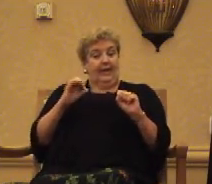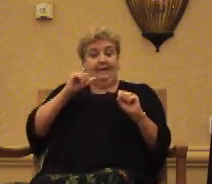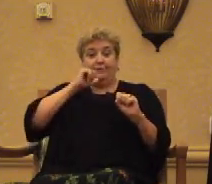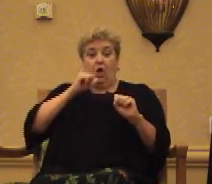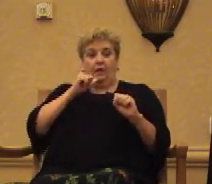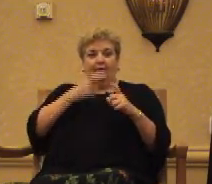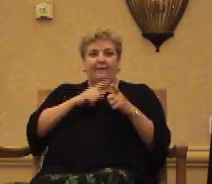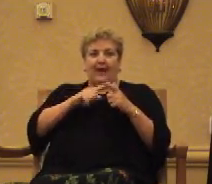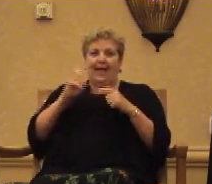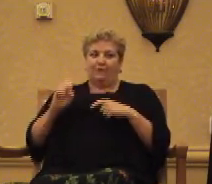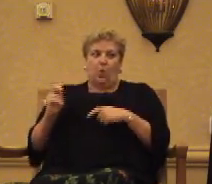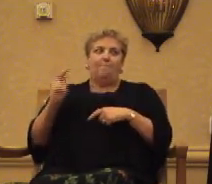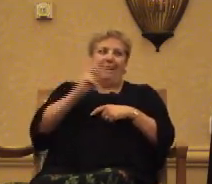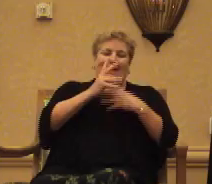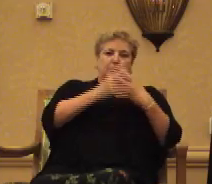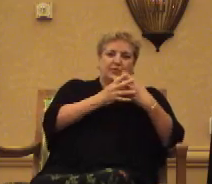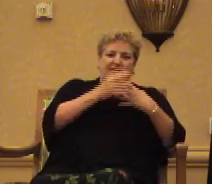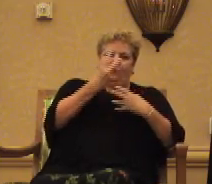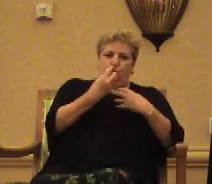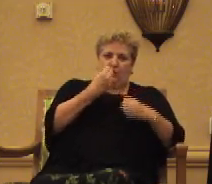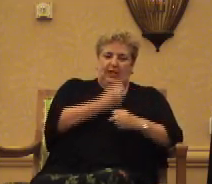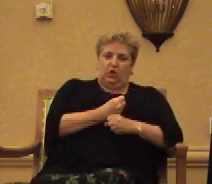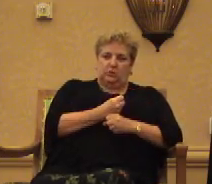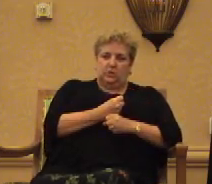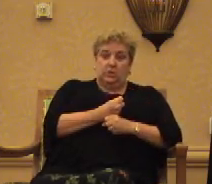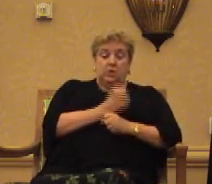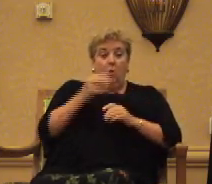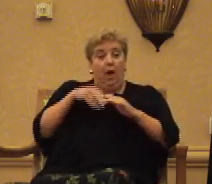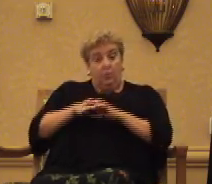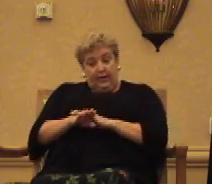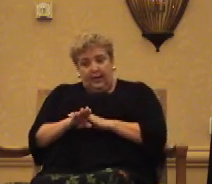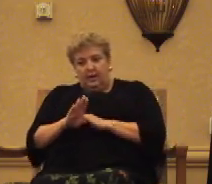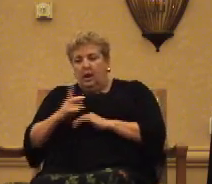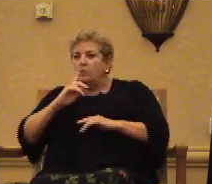And I went in there with a sincerity about staying sober.